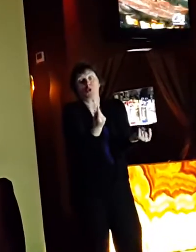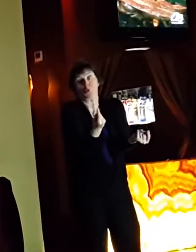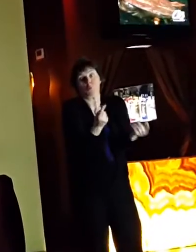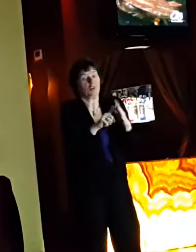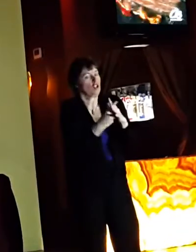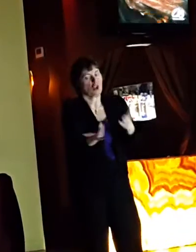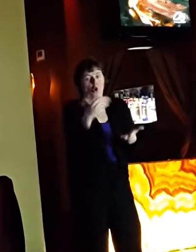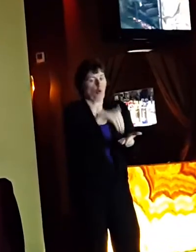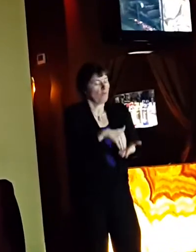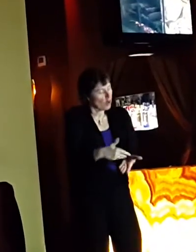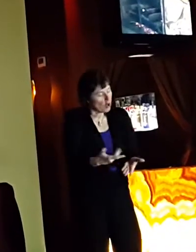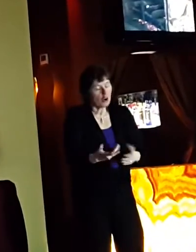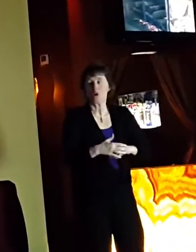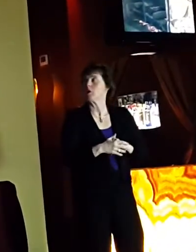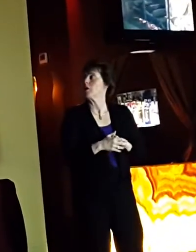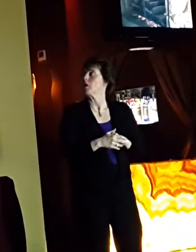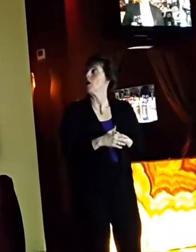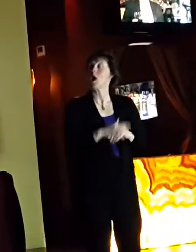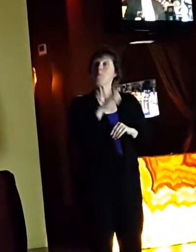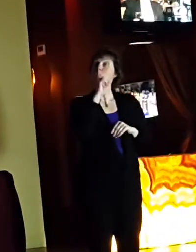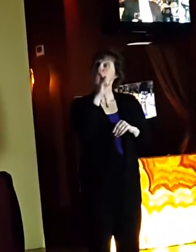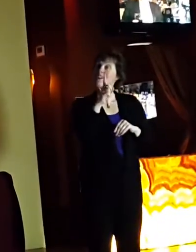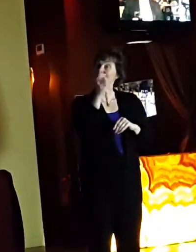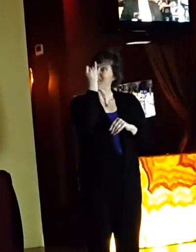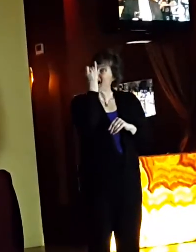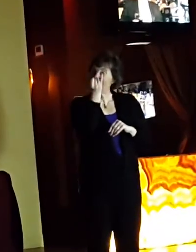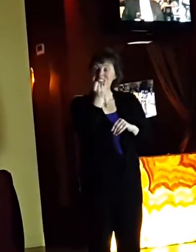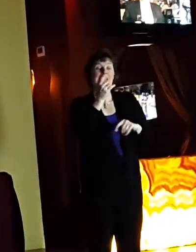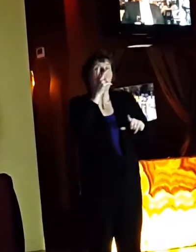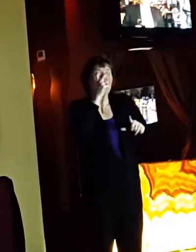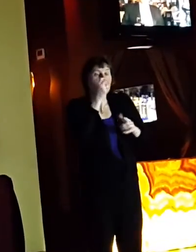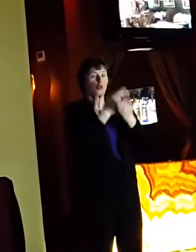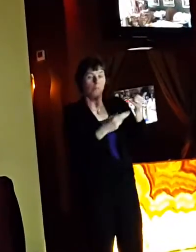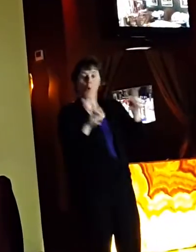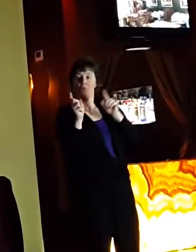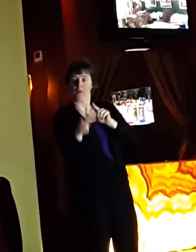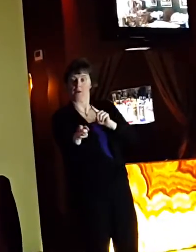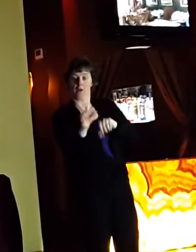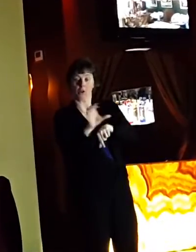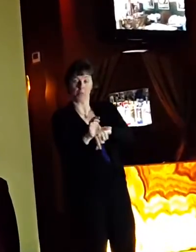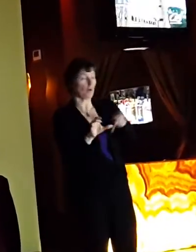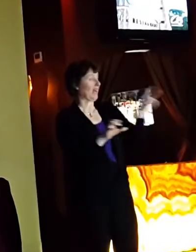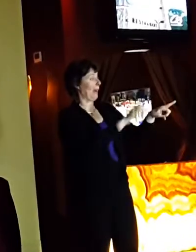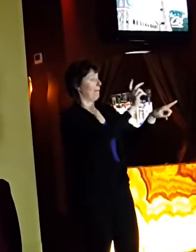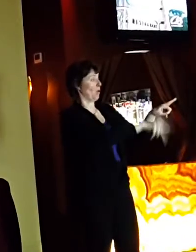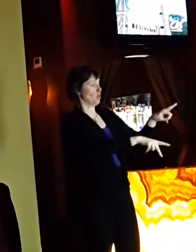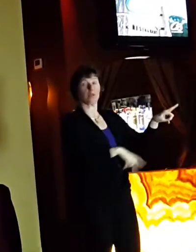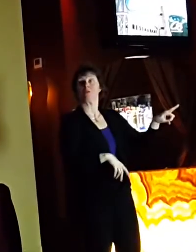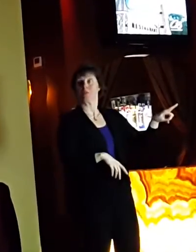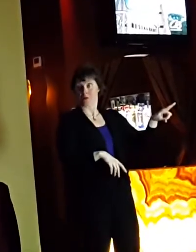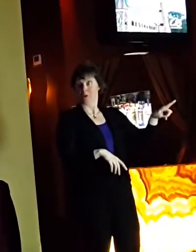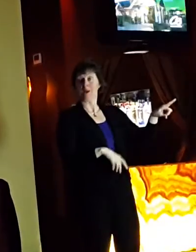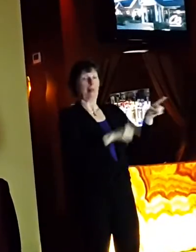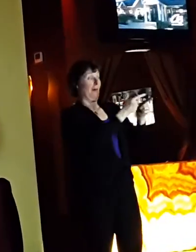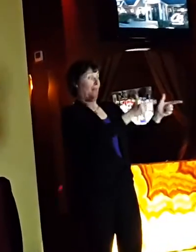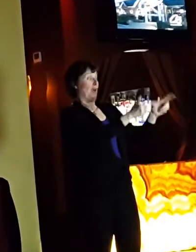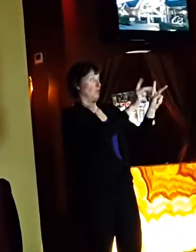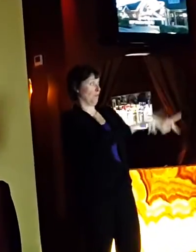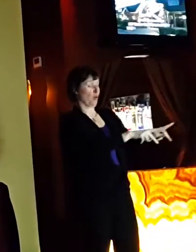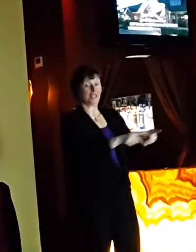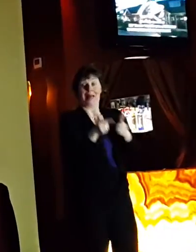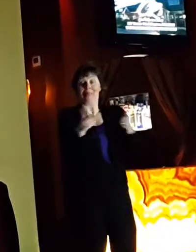start again. But the whole real idea of it is listening to both parties. And the language of the computer and the language of the